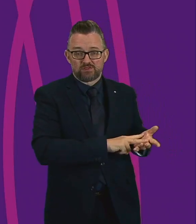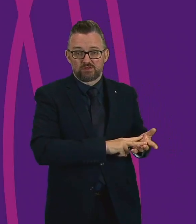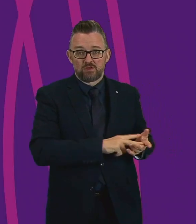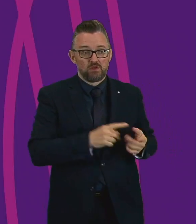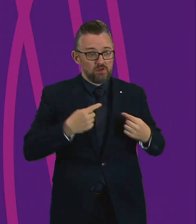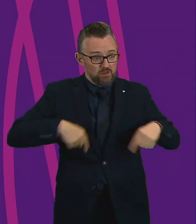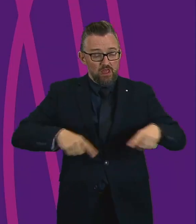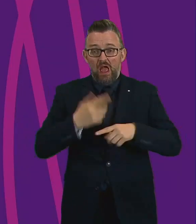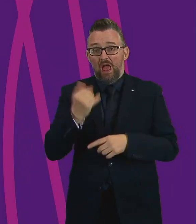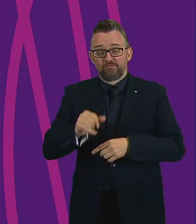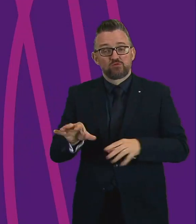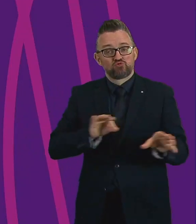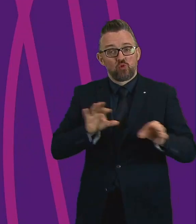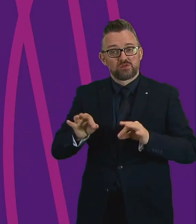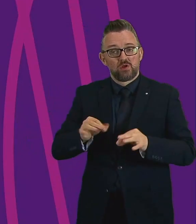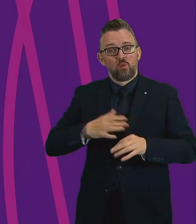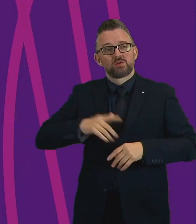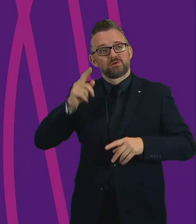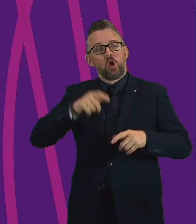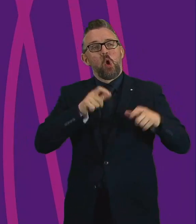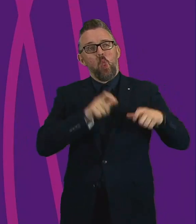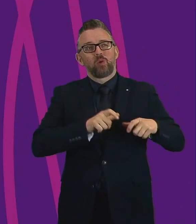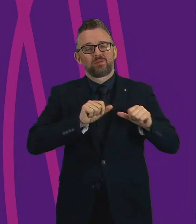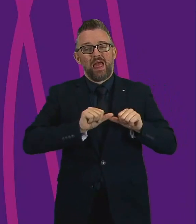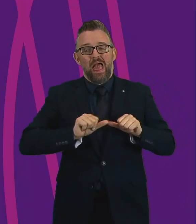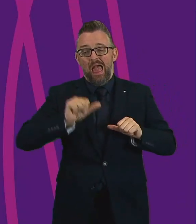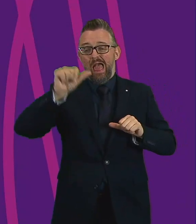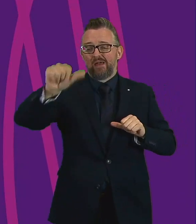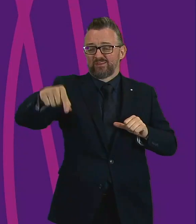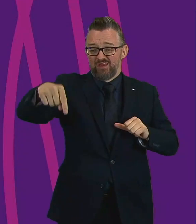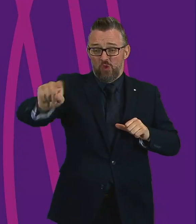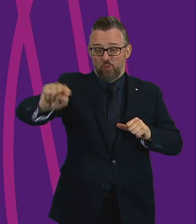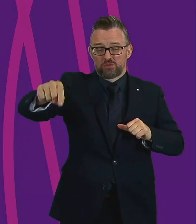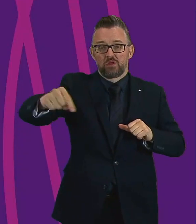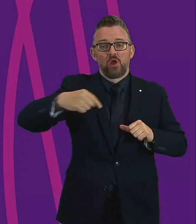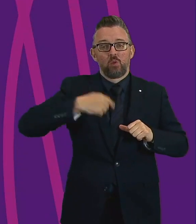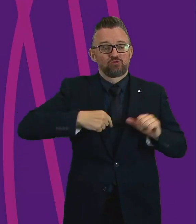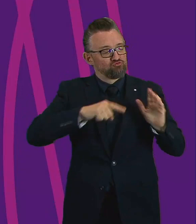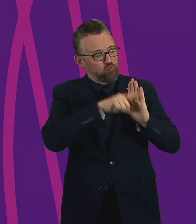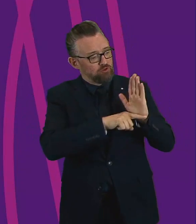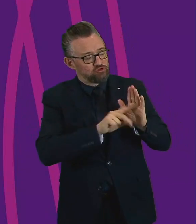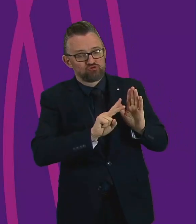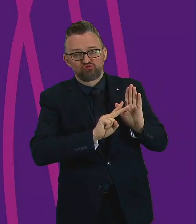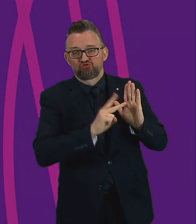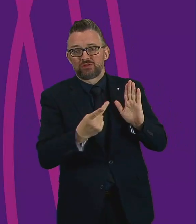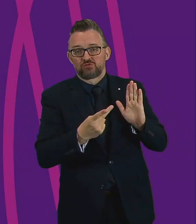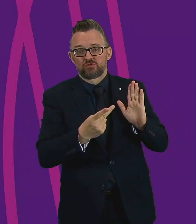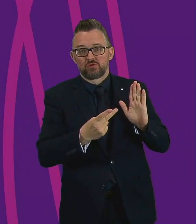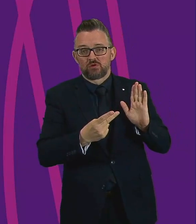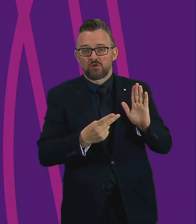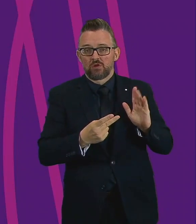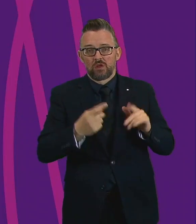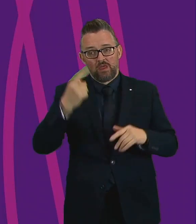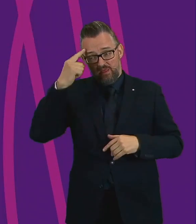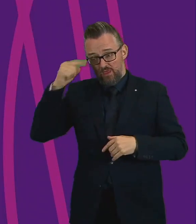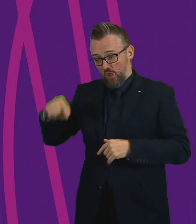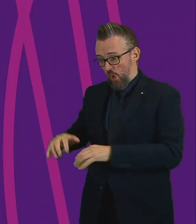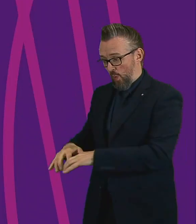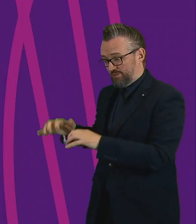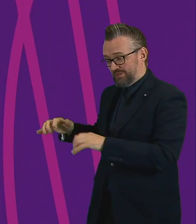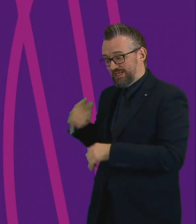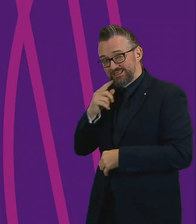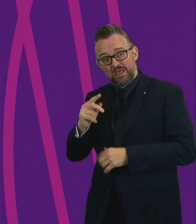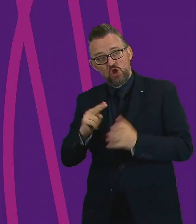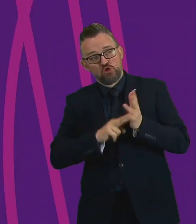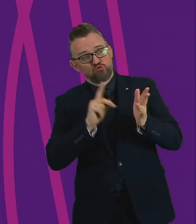who are looking to life beyond lockdown and want to rewrite the rules, is how, when Westminster says